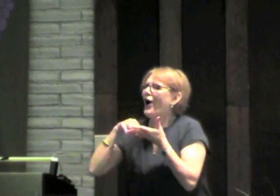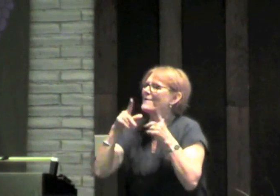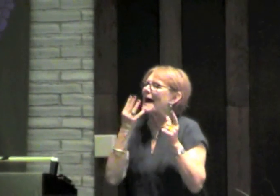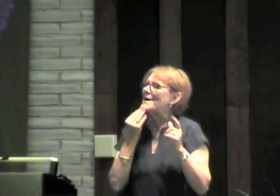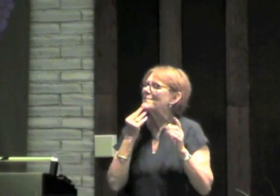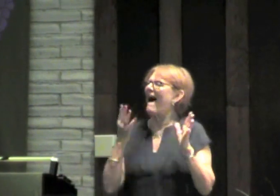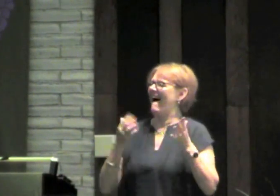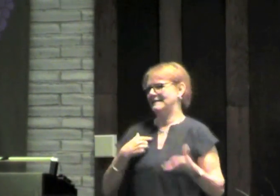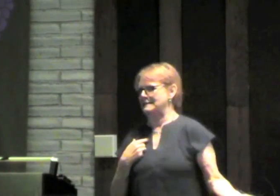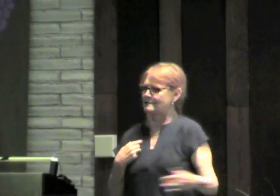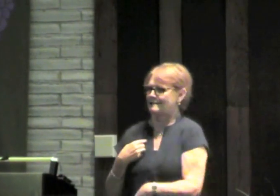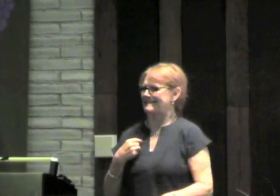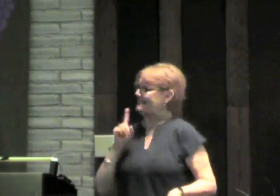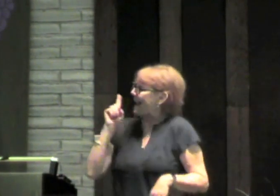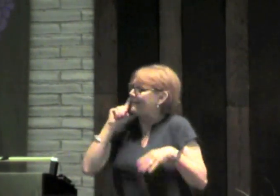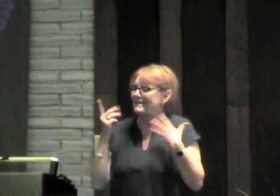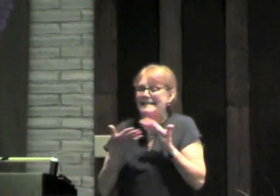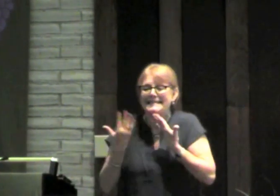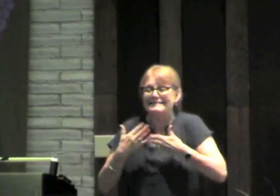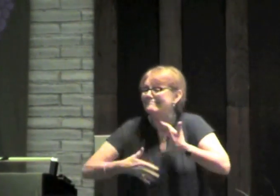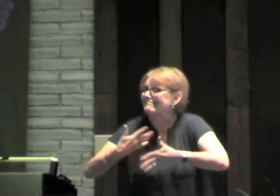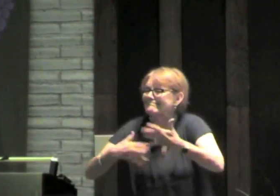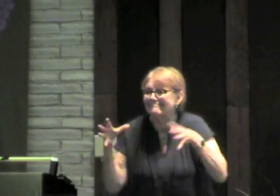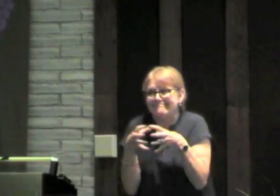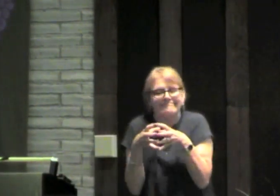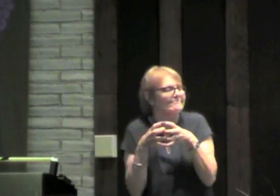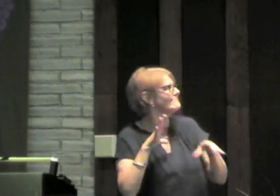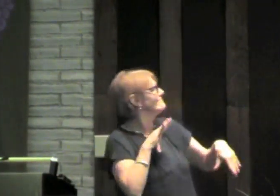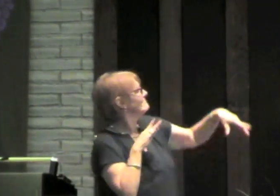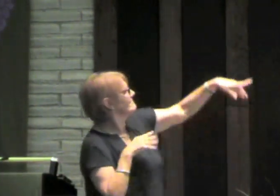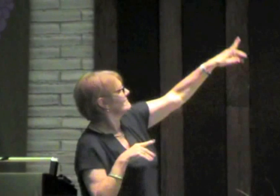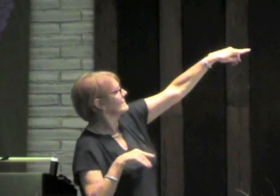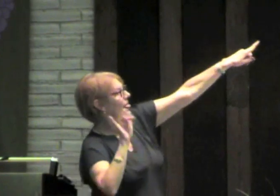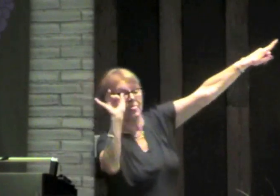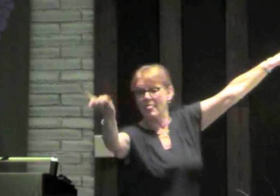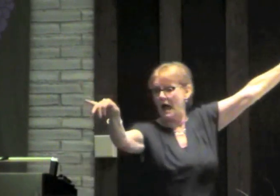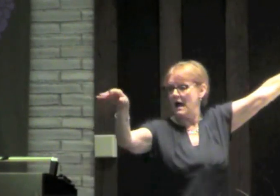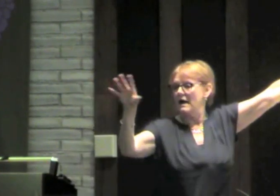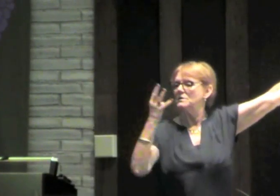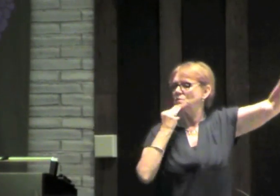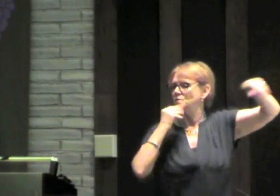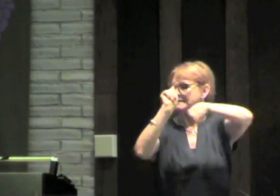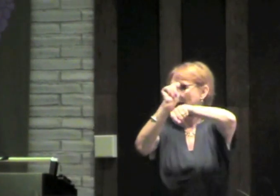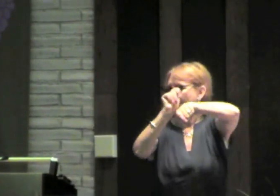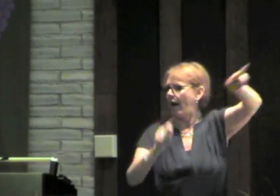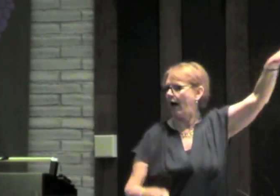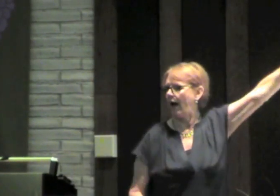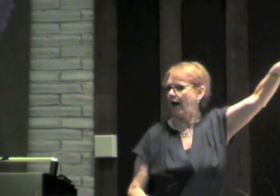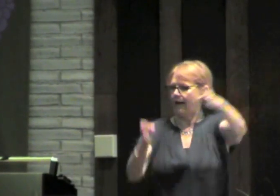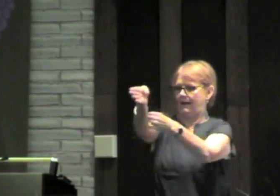pretty amazed because she had never seen that. You know, sometimes it's a little bit easier if you're deaf to just kind of blend into the deaf crowd, so